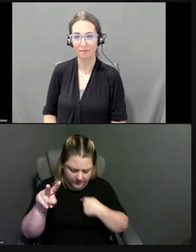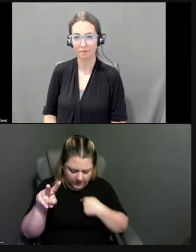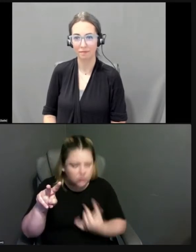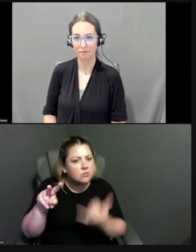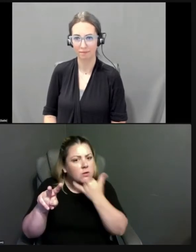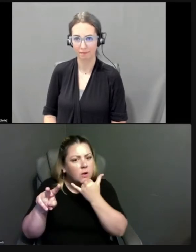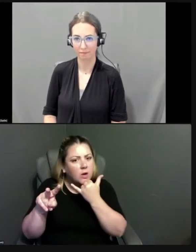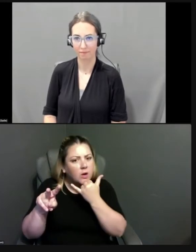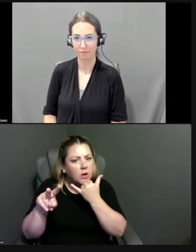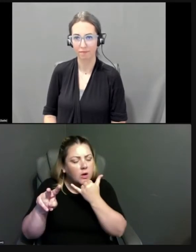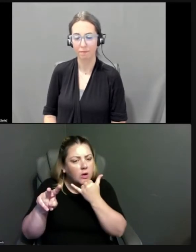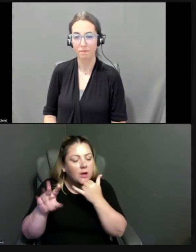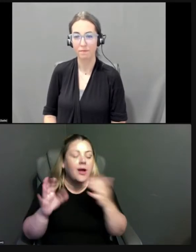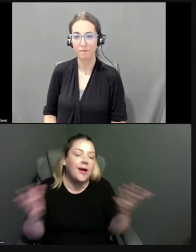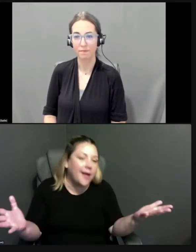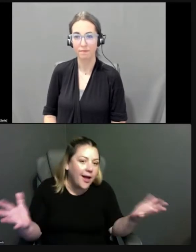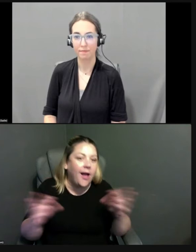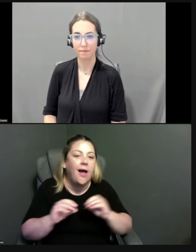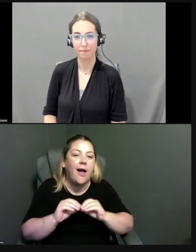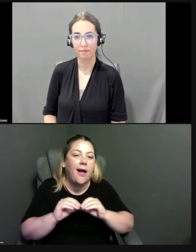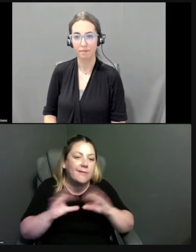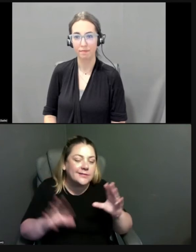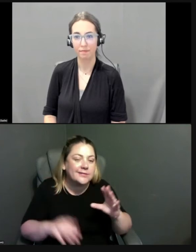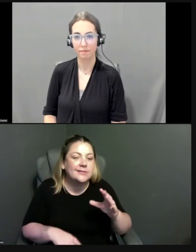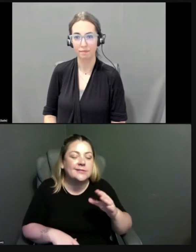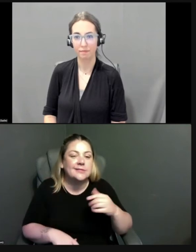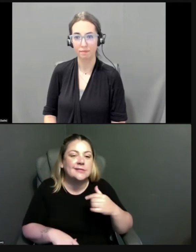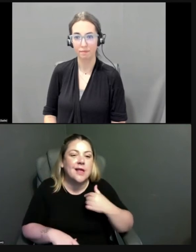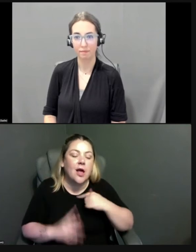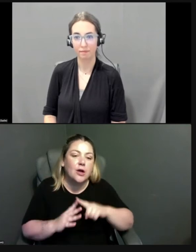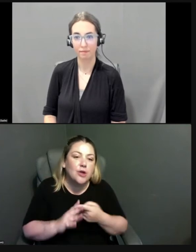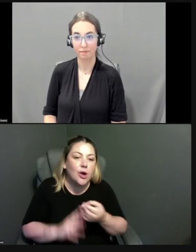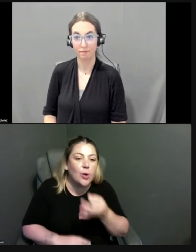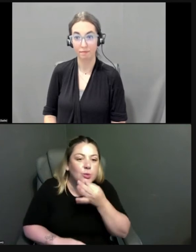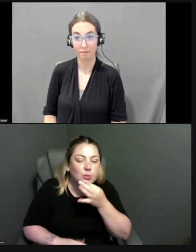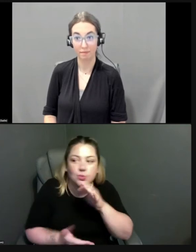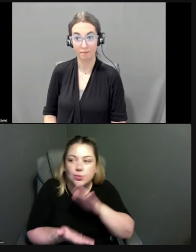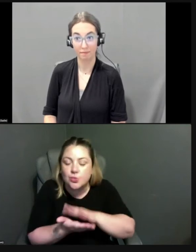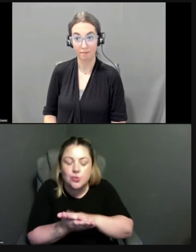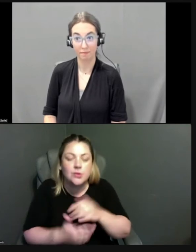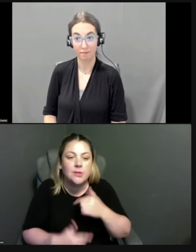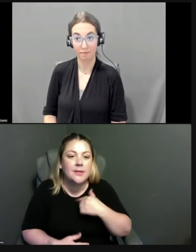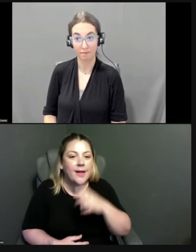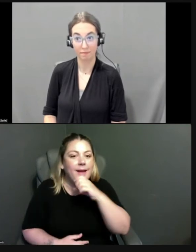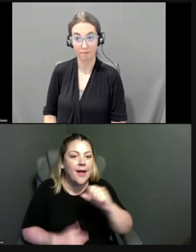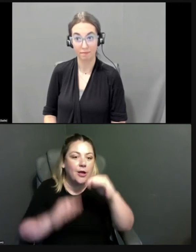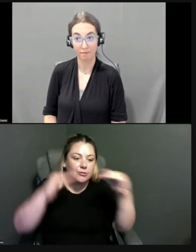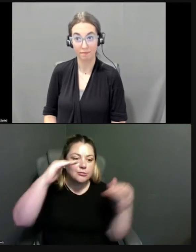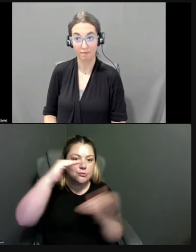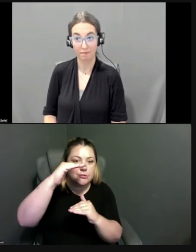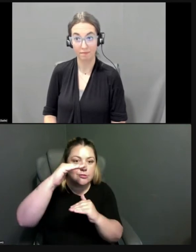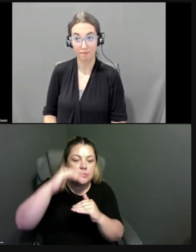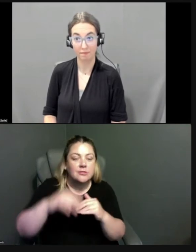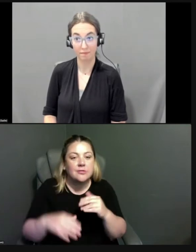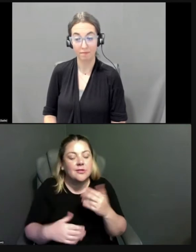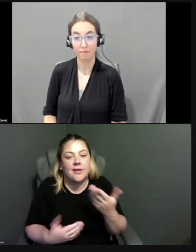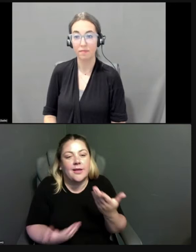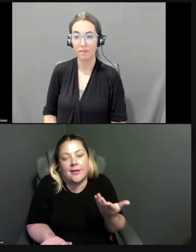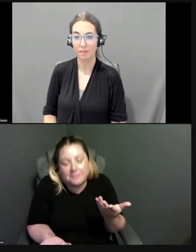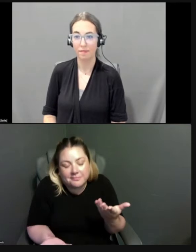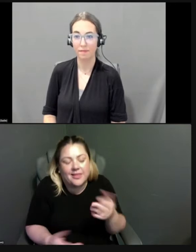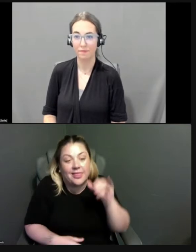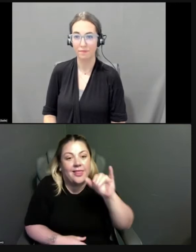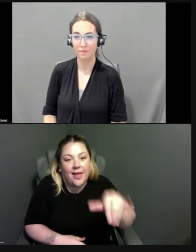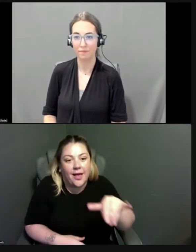me, even though, obviously the age difference totally was the reason for that. And of course, there's a lot in there about